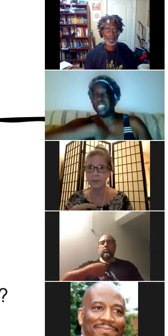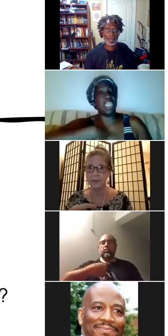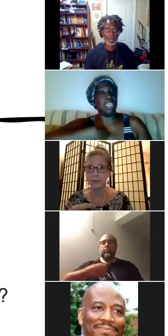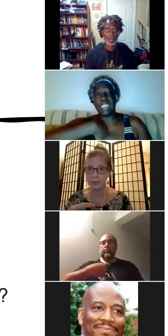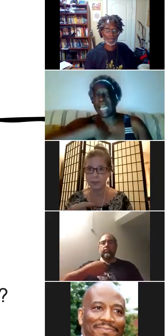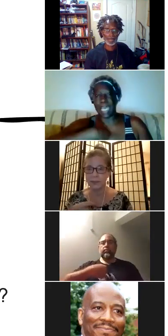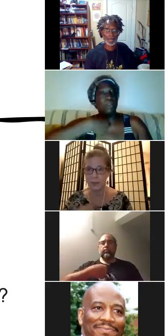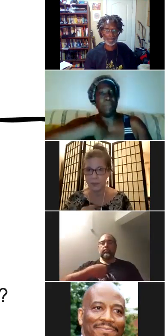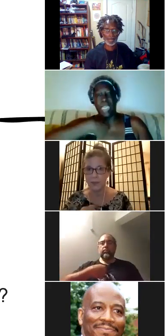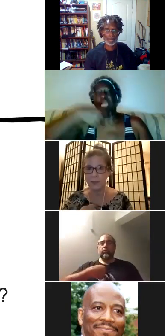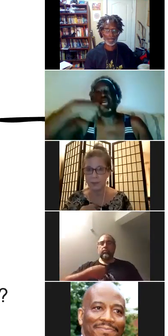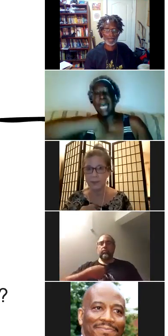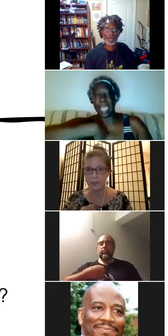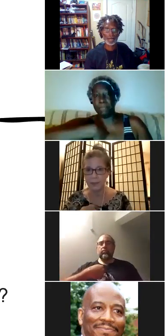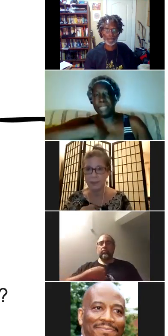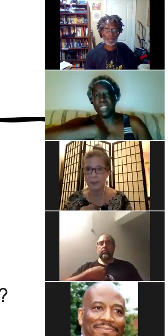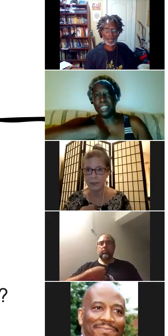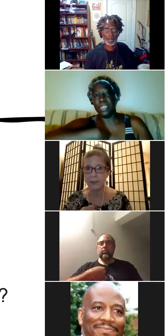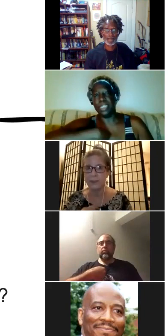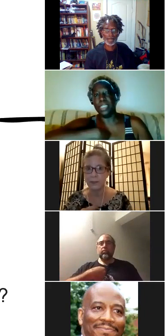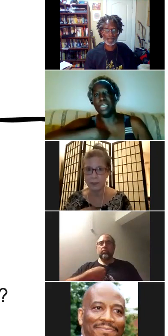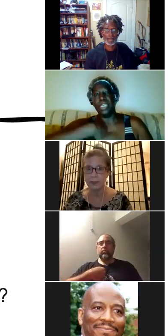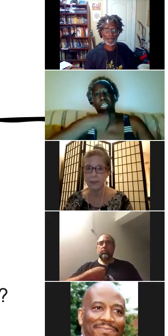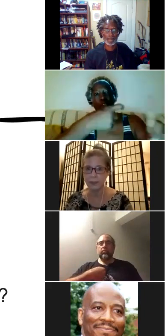which is the same as I or me. I'm